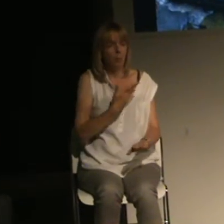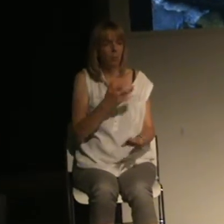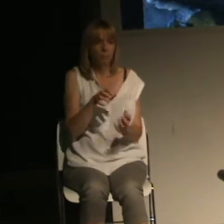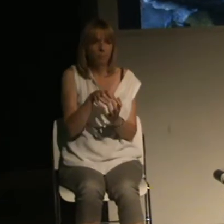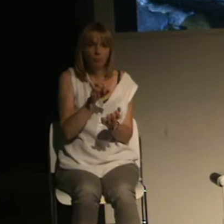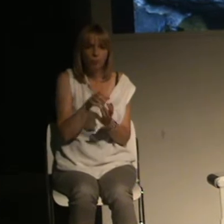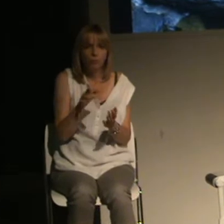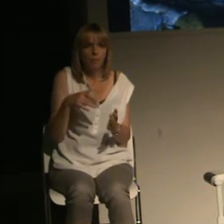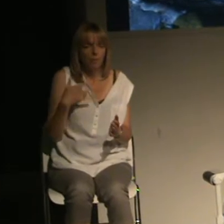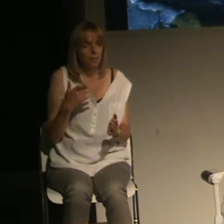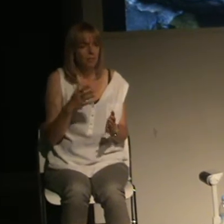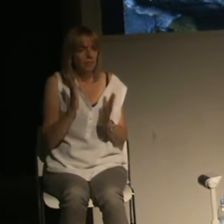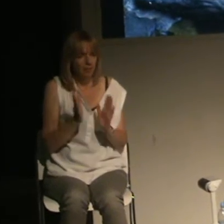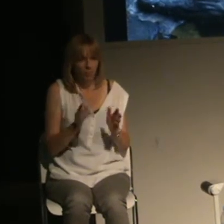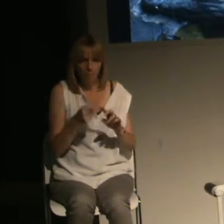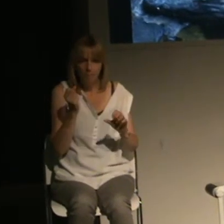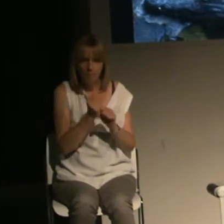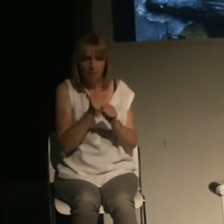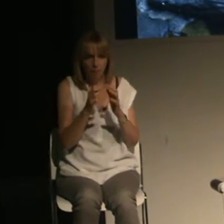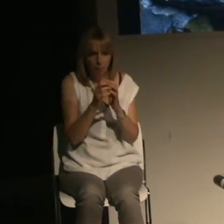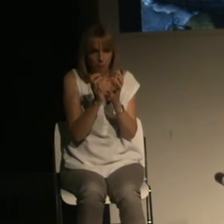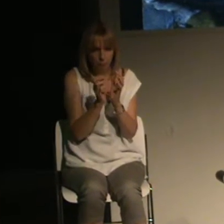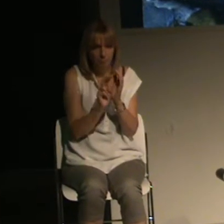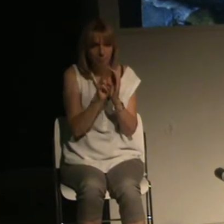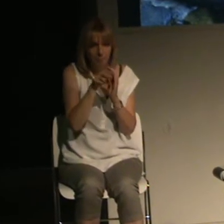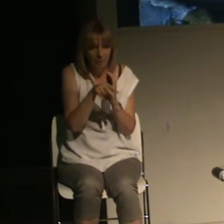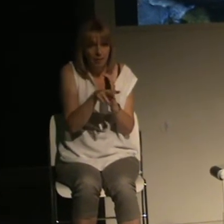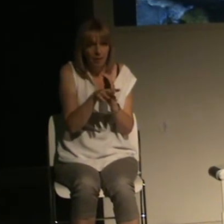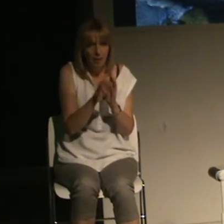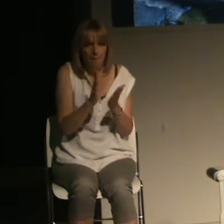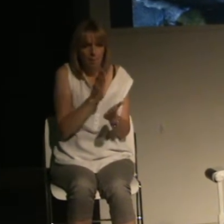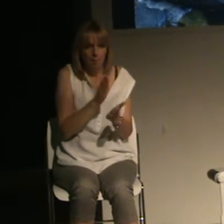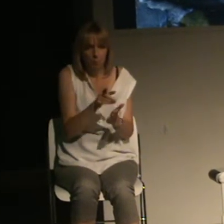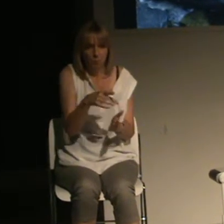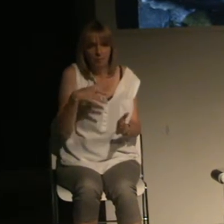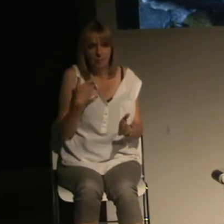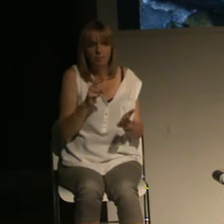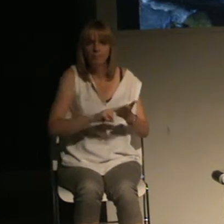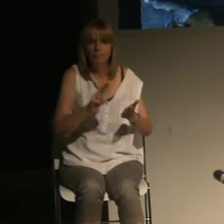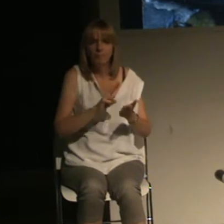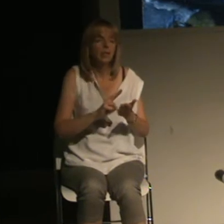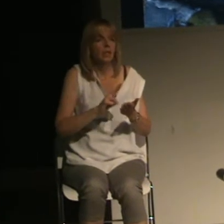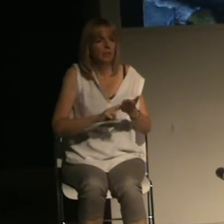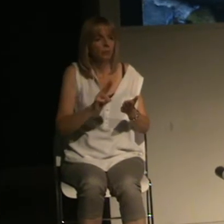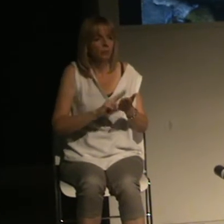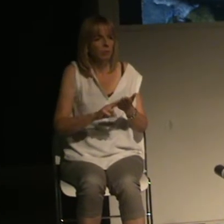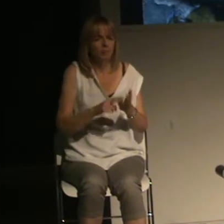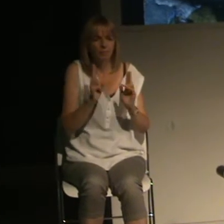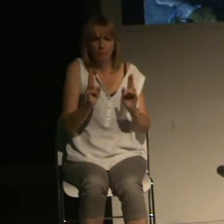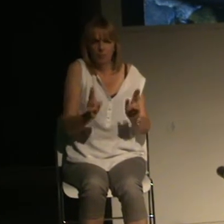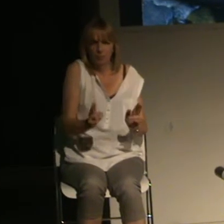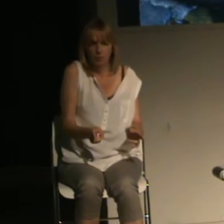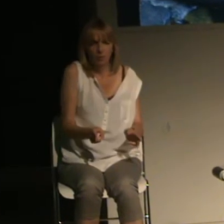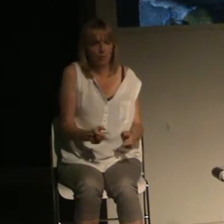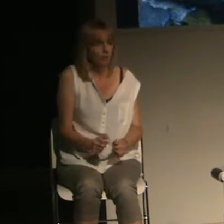egg and then keep that animal alive until it dies naturally of old age. And these crocodiles live the